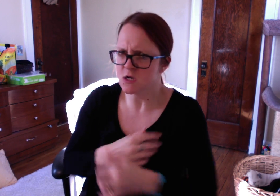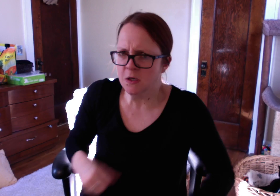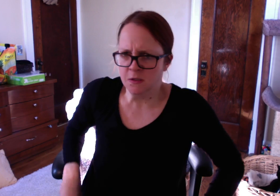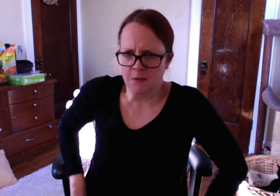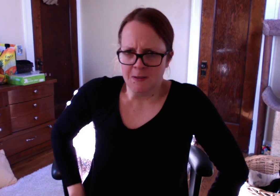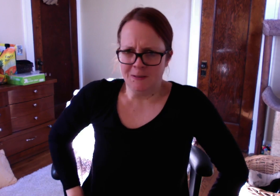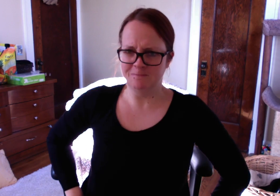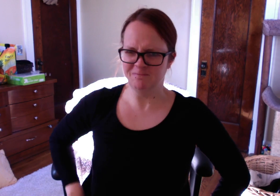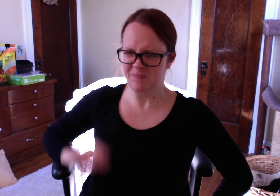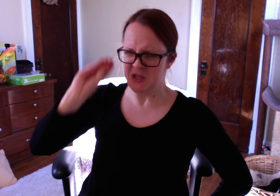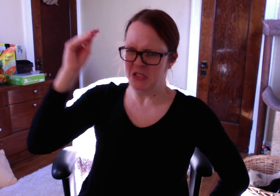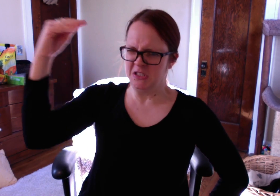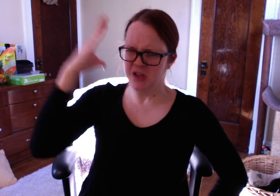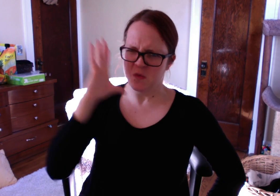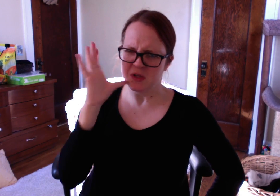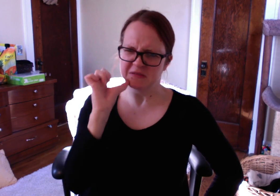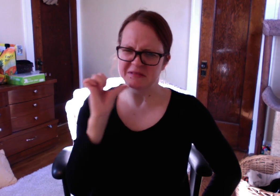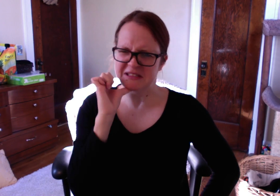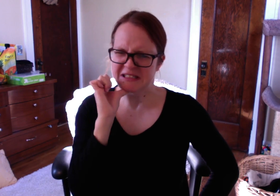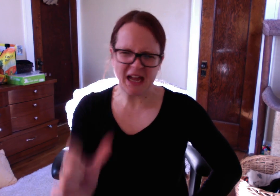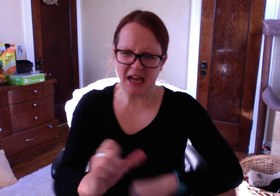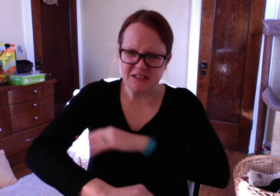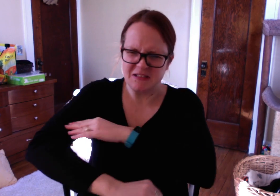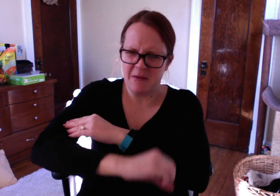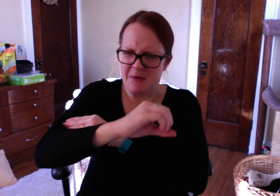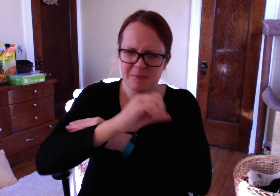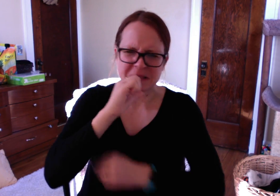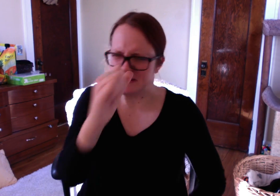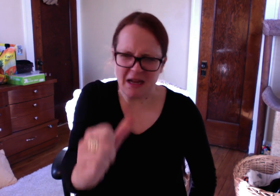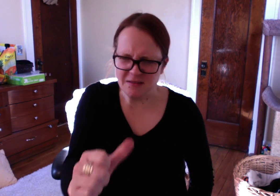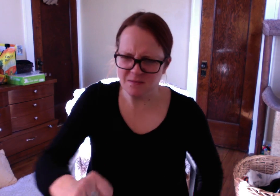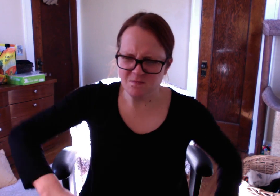sun will not come up. Humph!